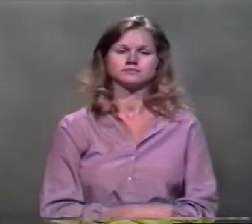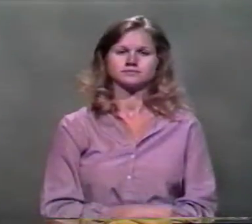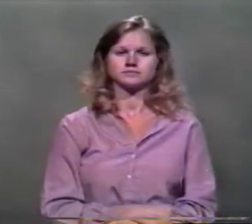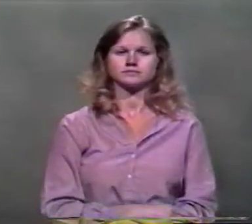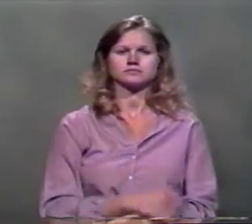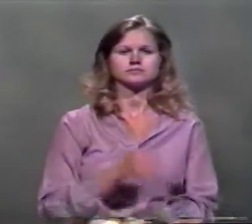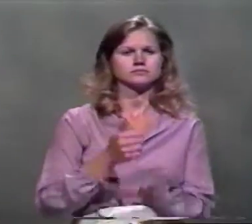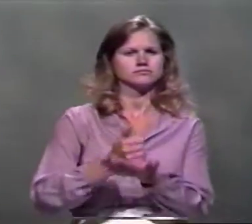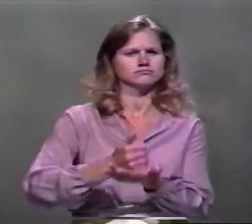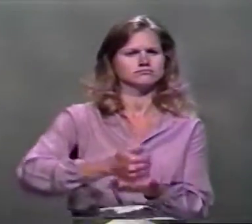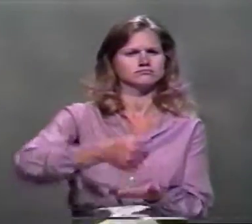Rich.